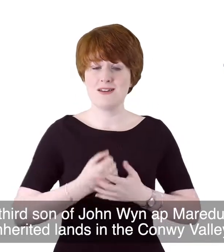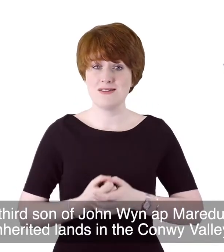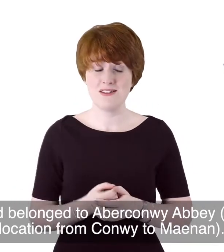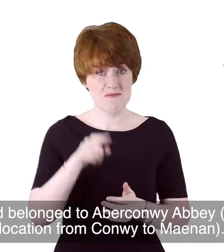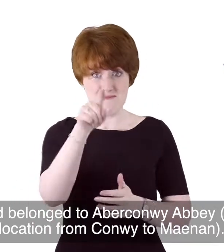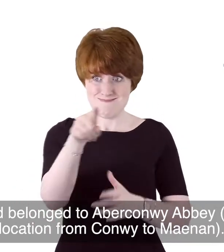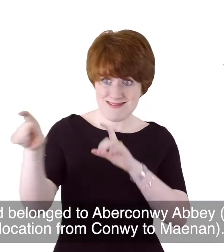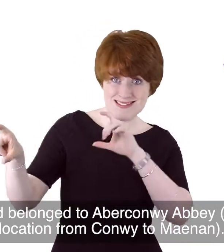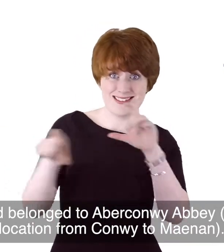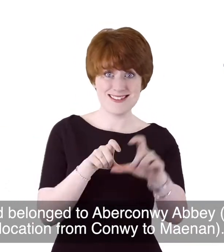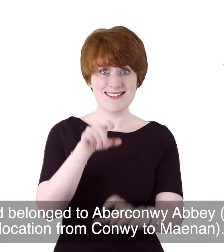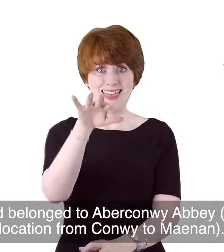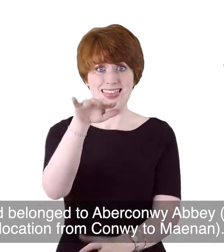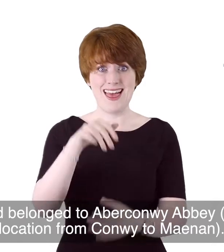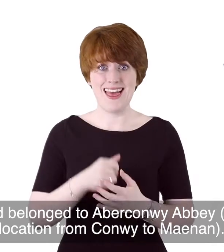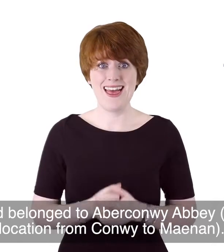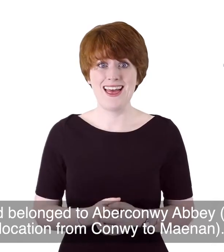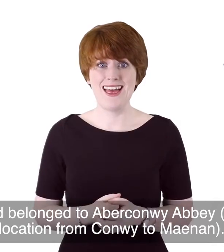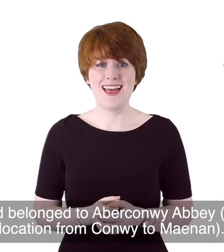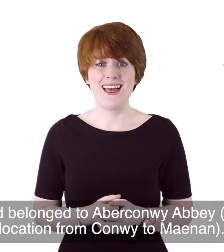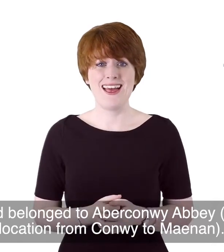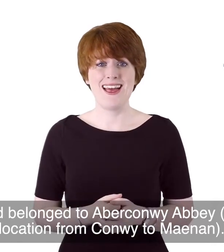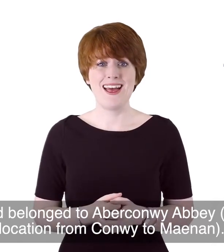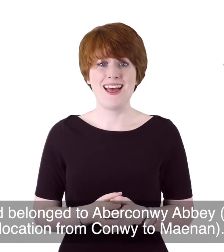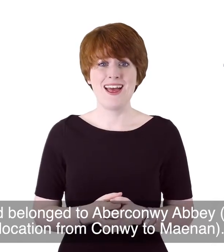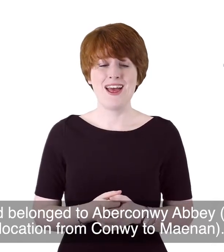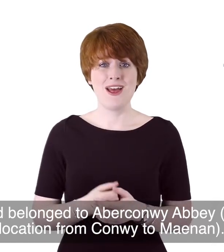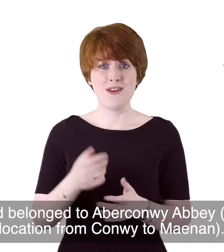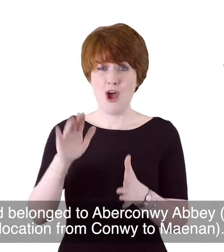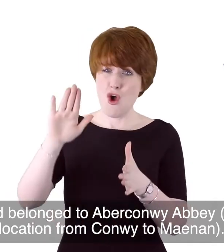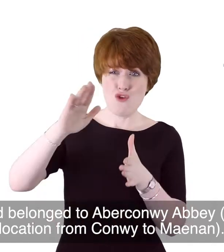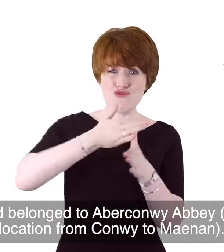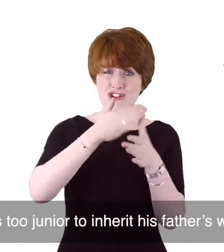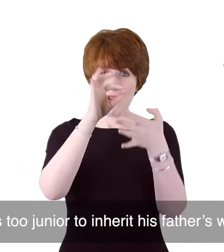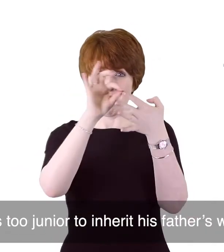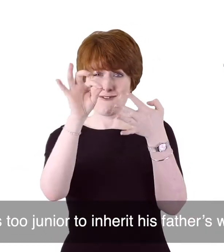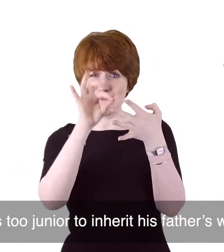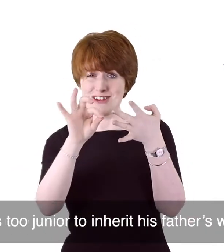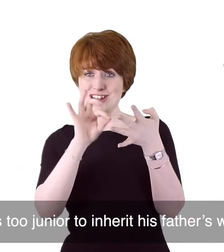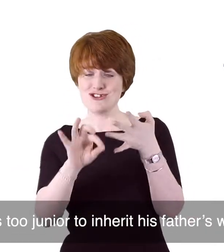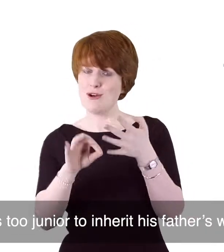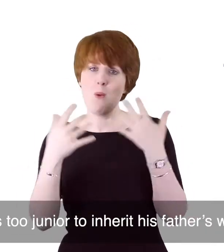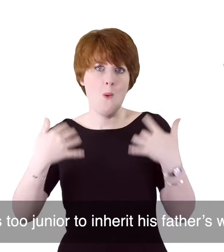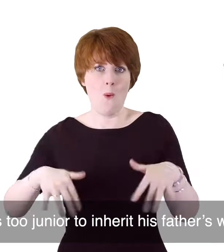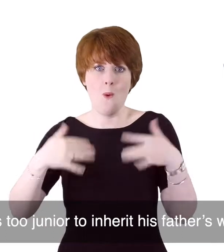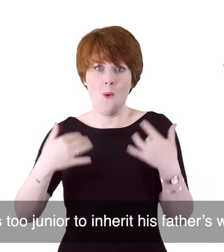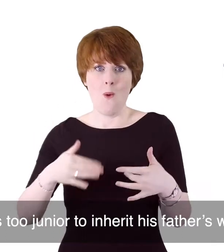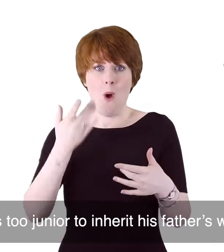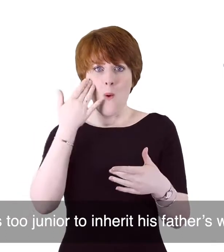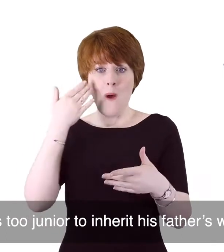had belonged to Aberconwy Abbey after its relocation from Conwy to Mainan. Robert was too junior to inherit his father's